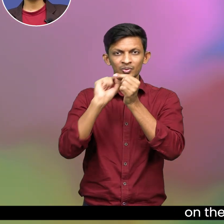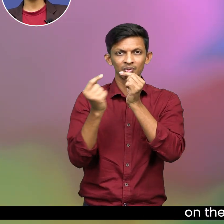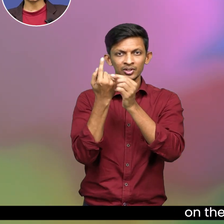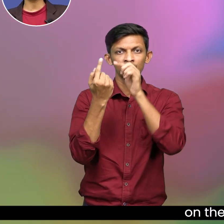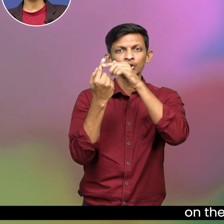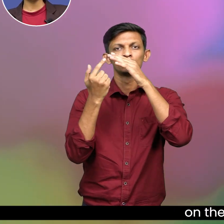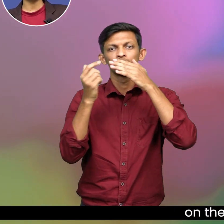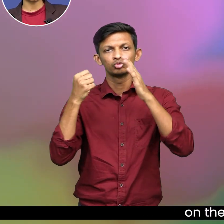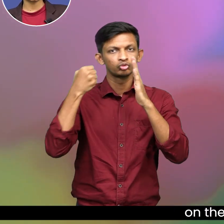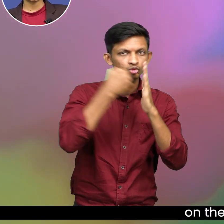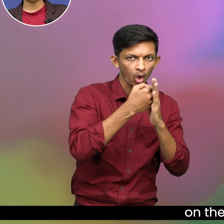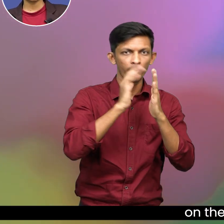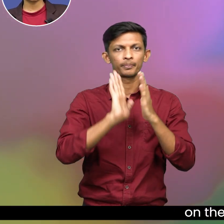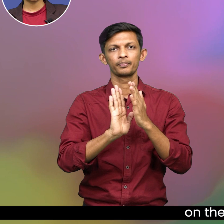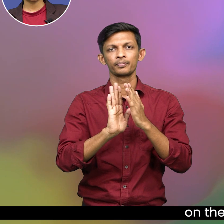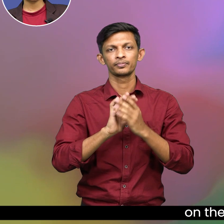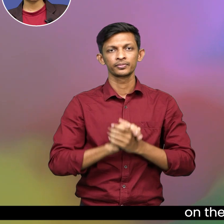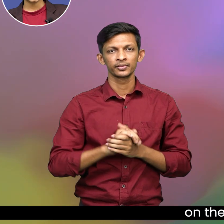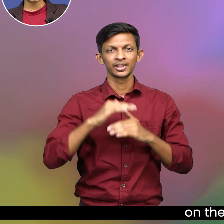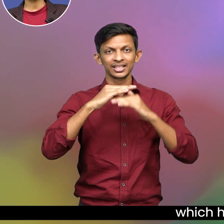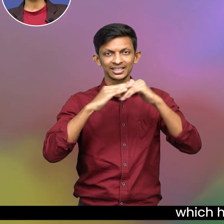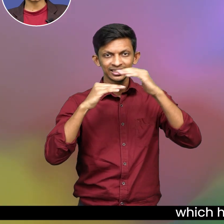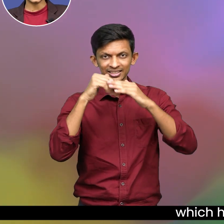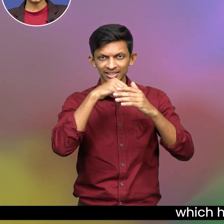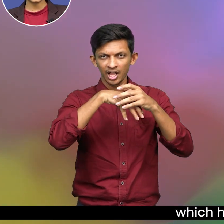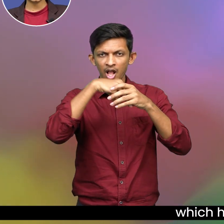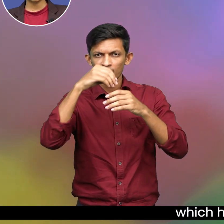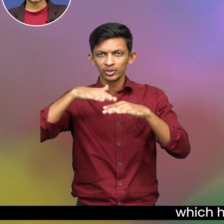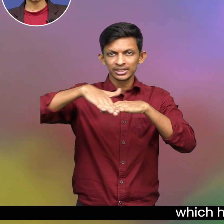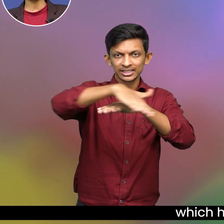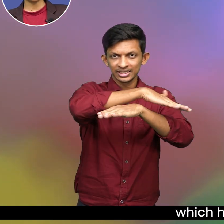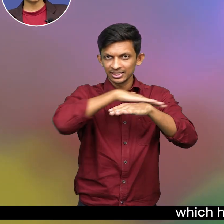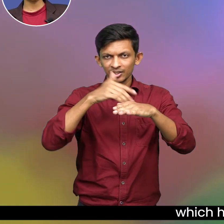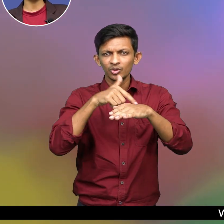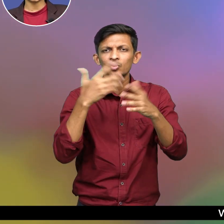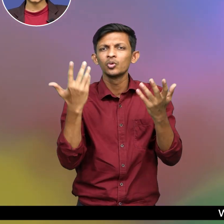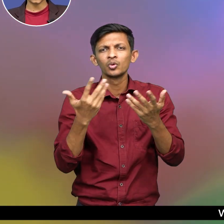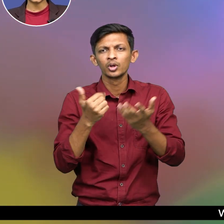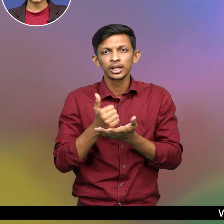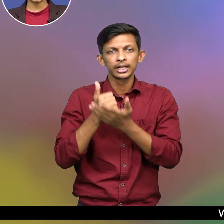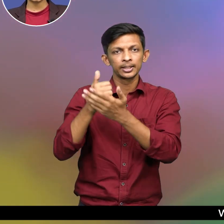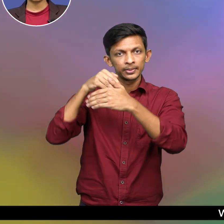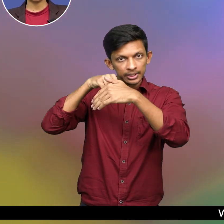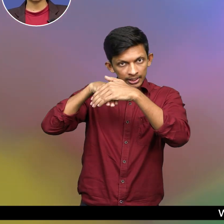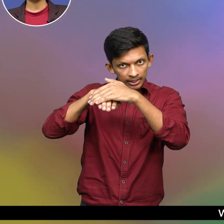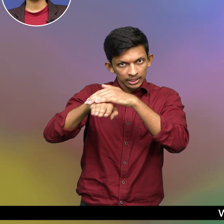layer on the outer surface, which helps in avoiding water